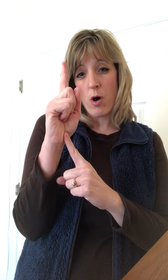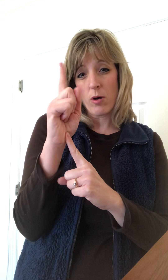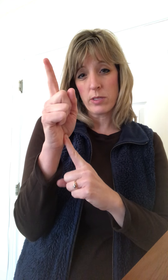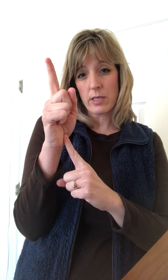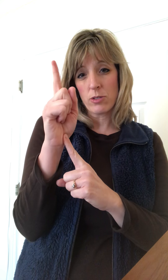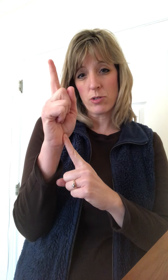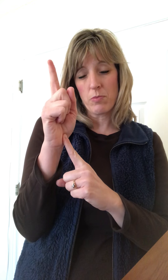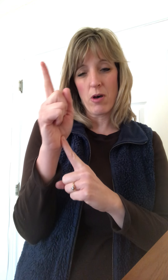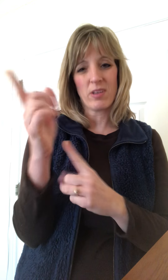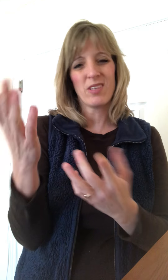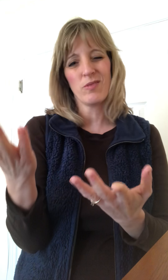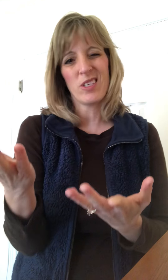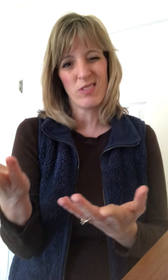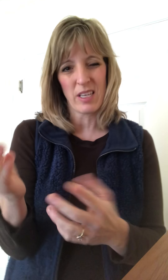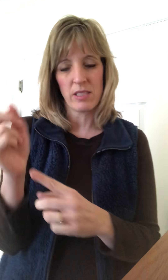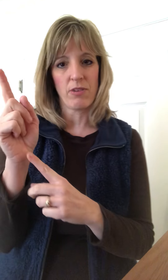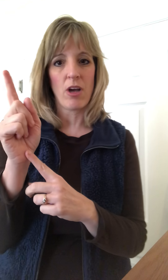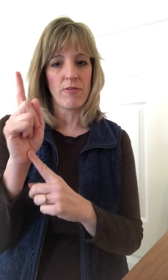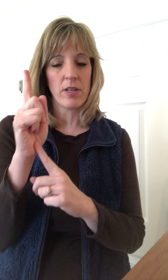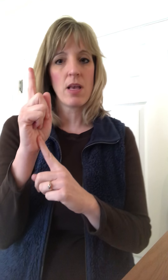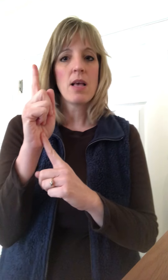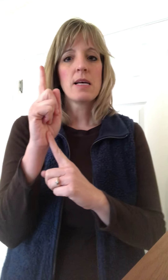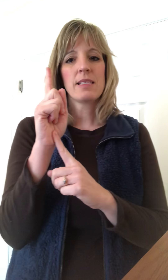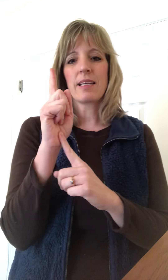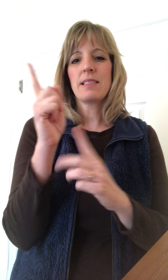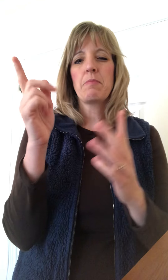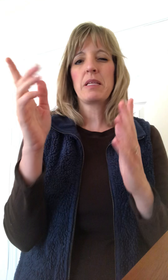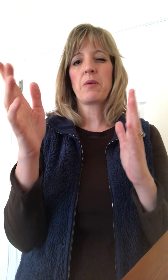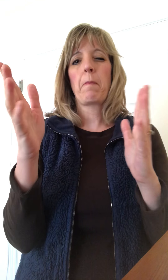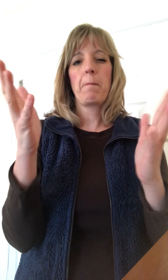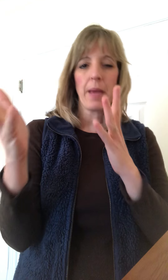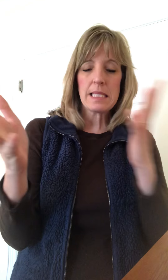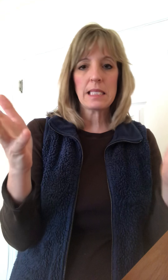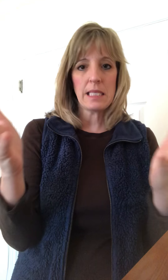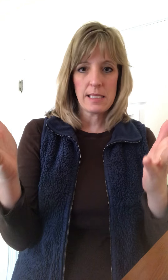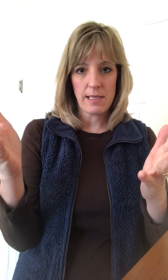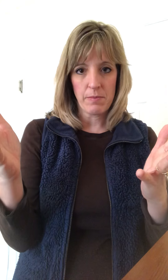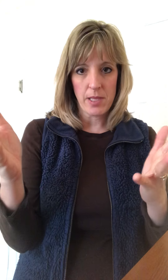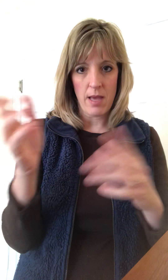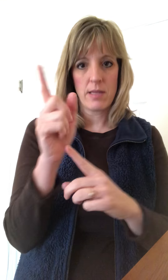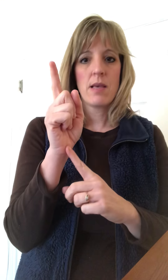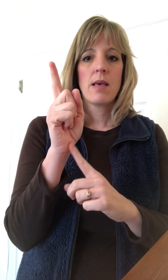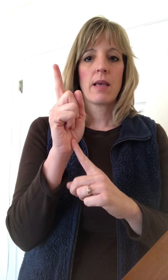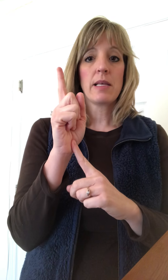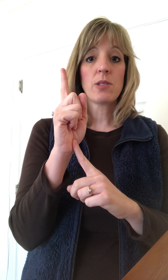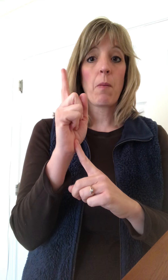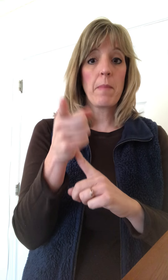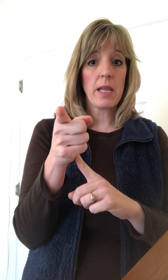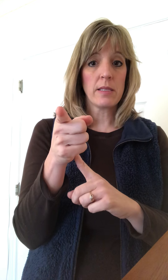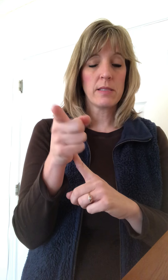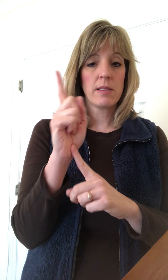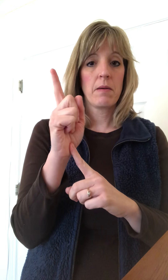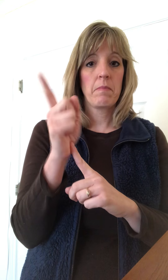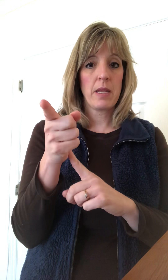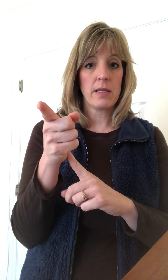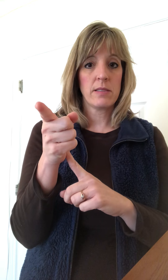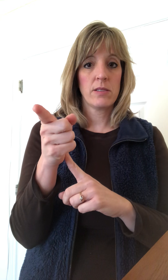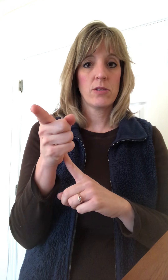small, you don't use seconds very often. Seconds and minutes are basically the same sign, okay? So minutes. So